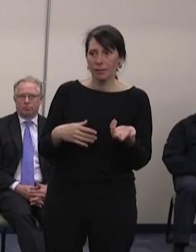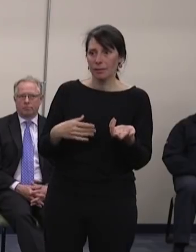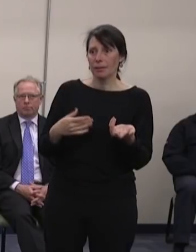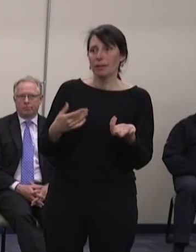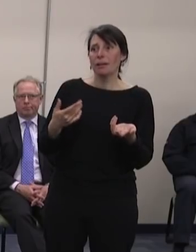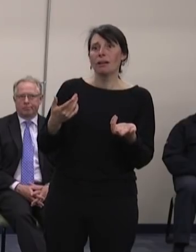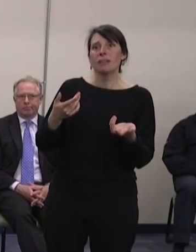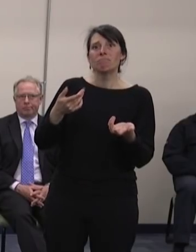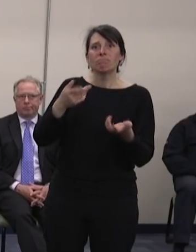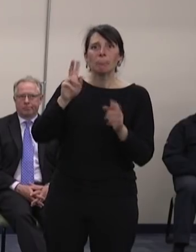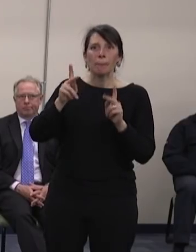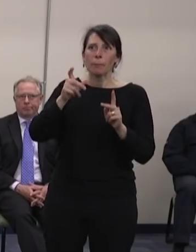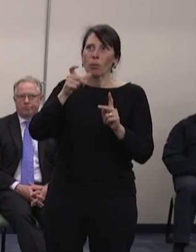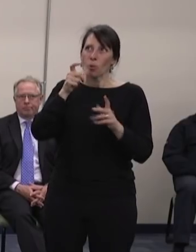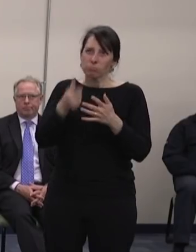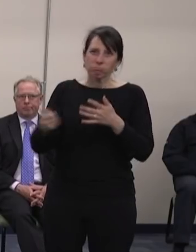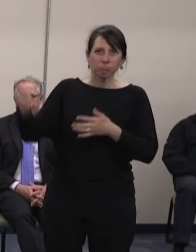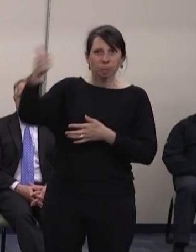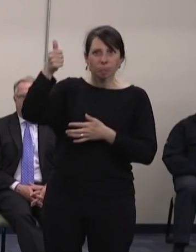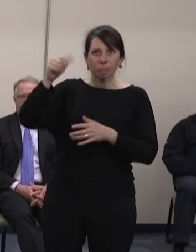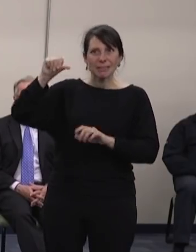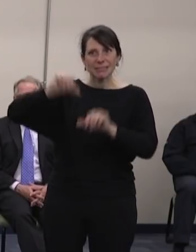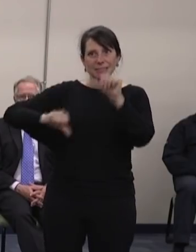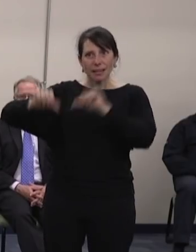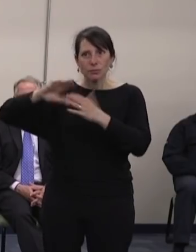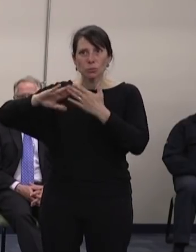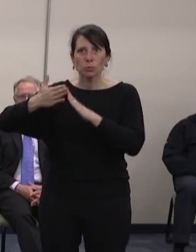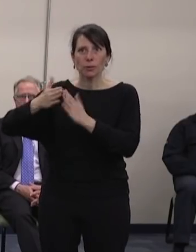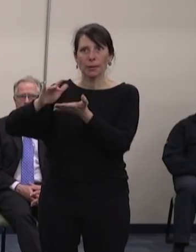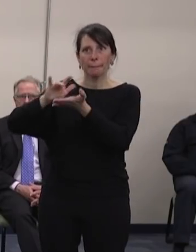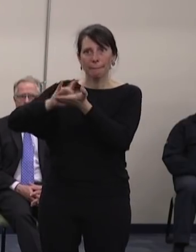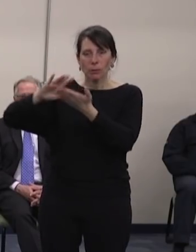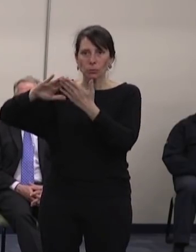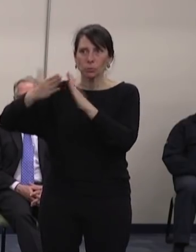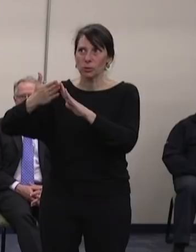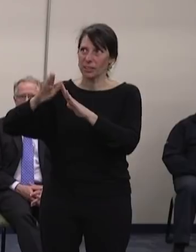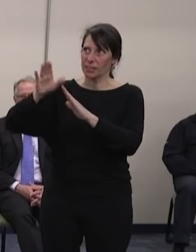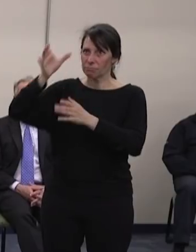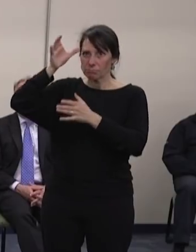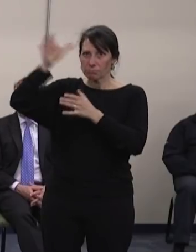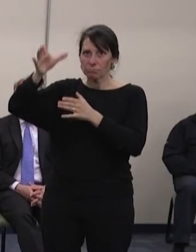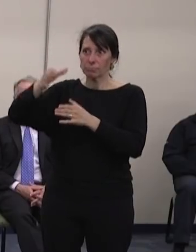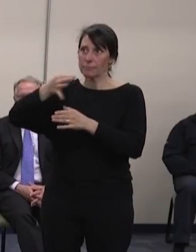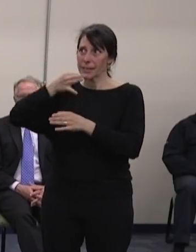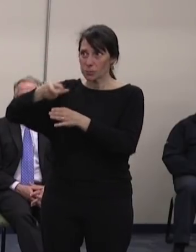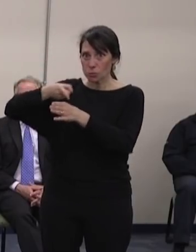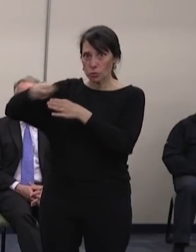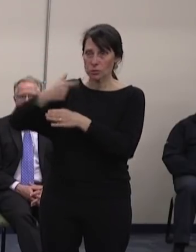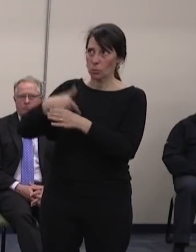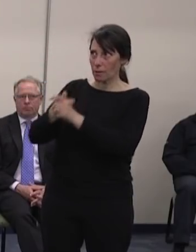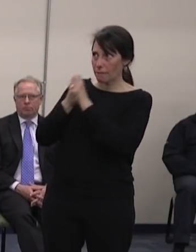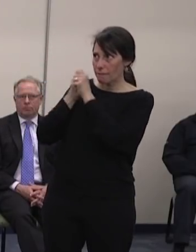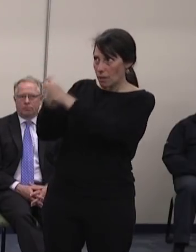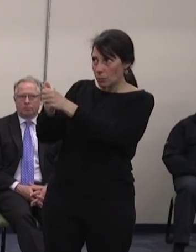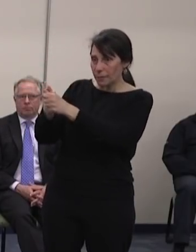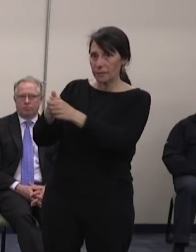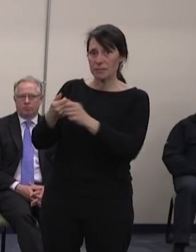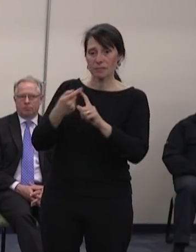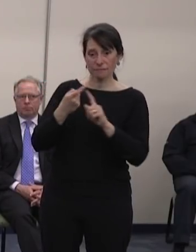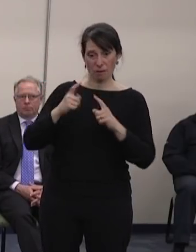from experts in the medical and scientific communities and treated this as a public health crisis from the